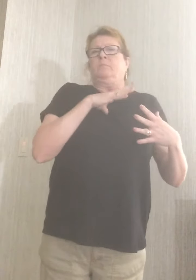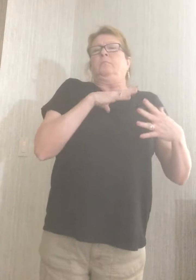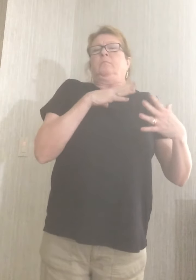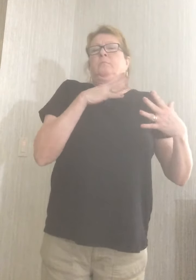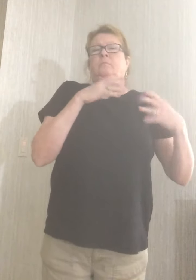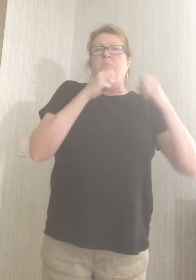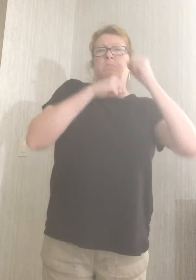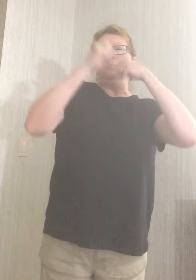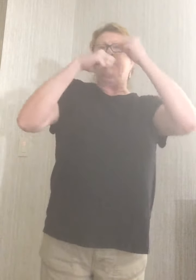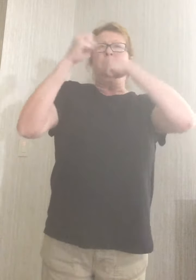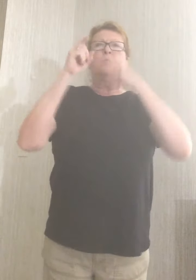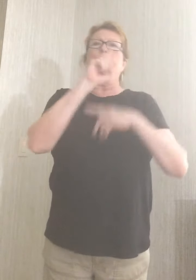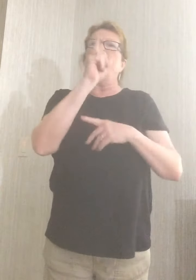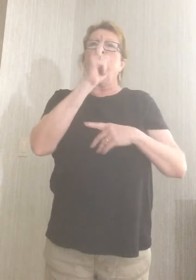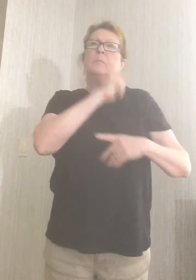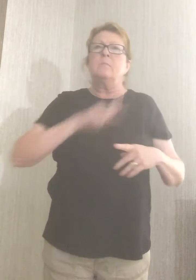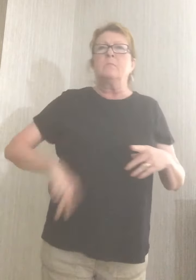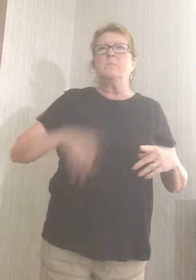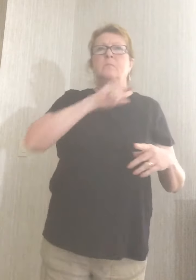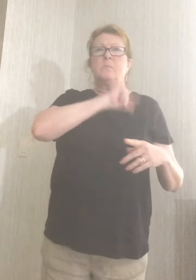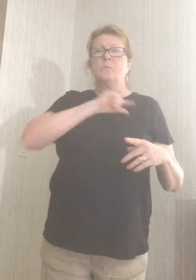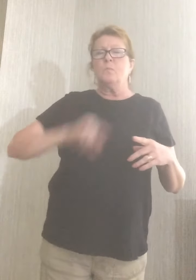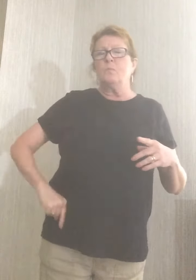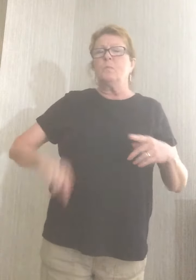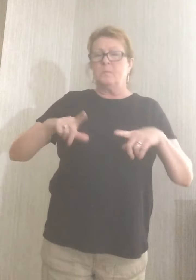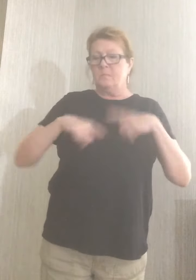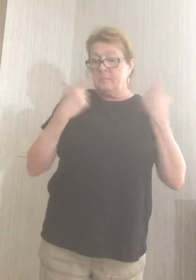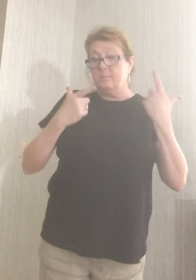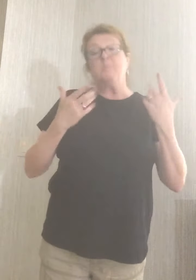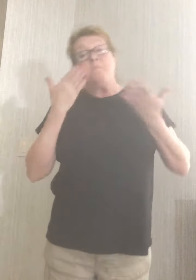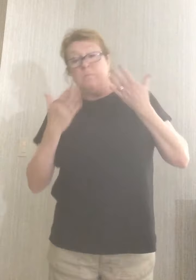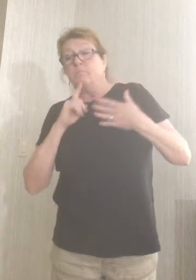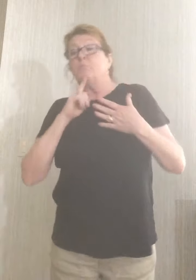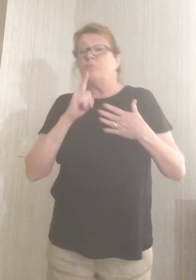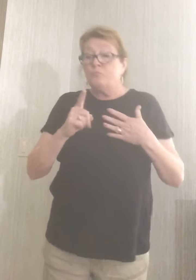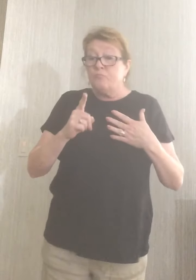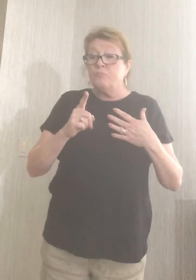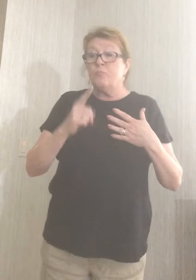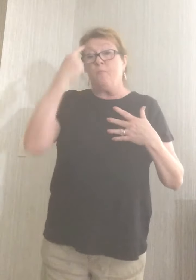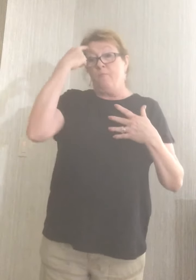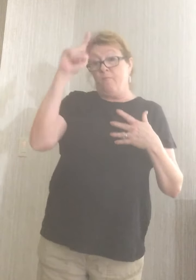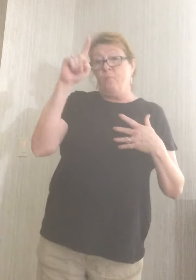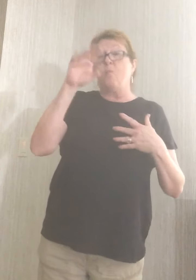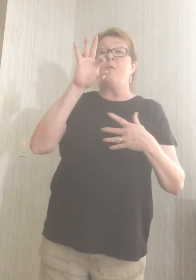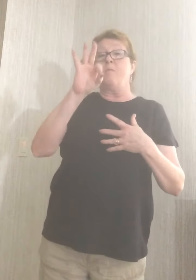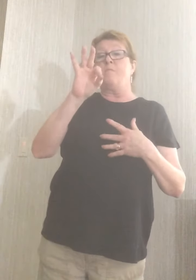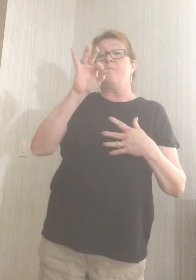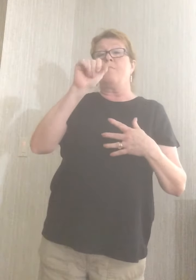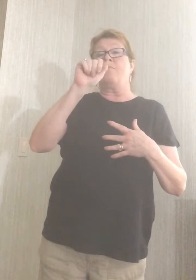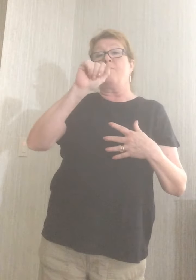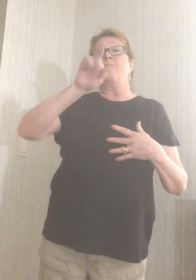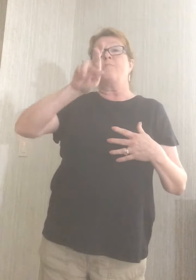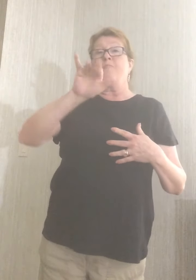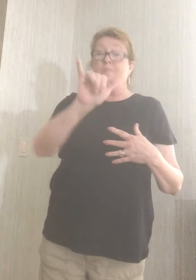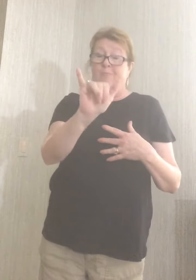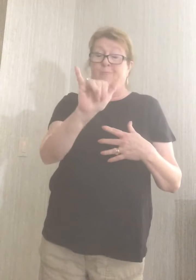queens live. And that may be true for fairy tales, but real castles